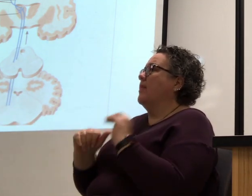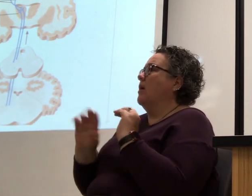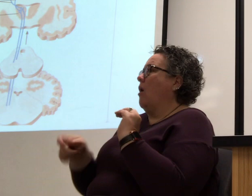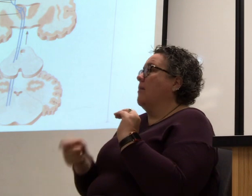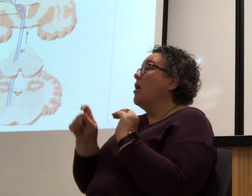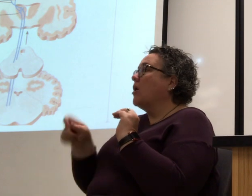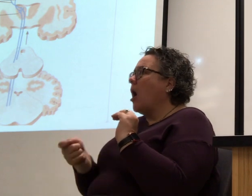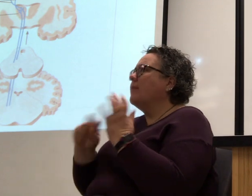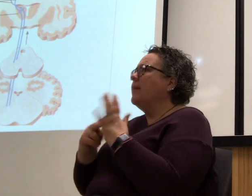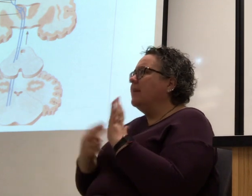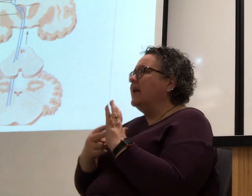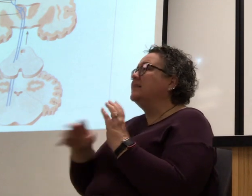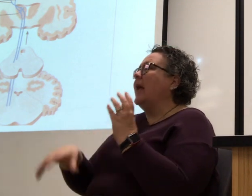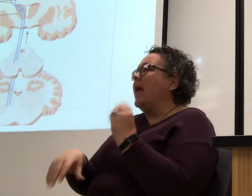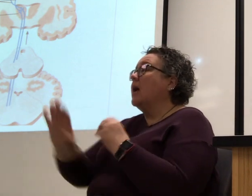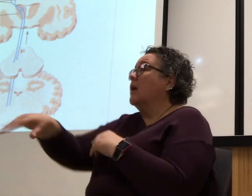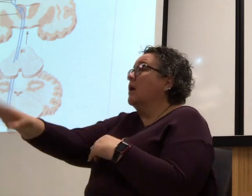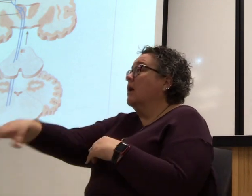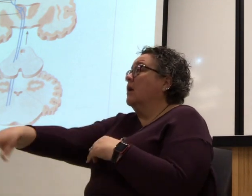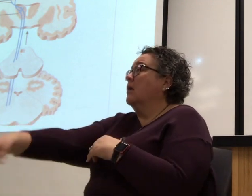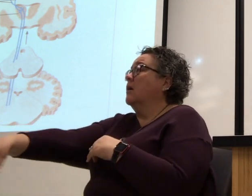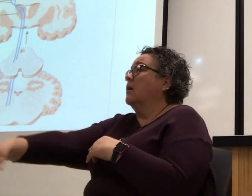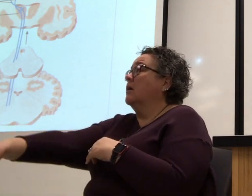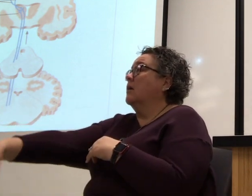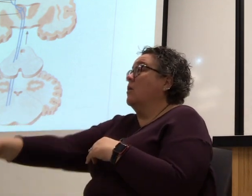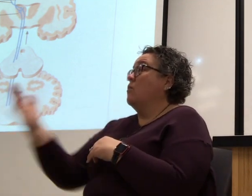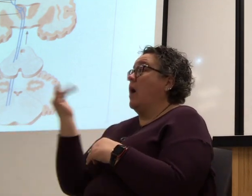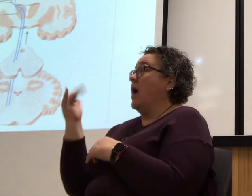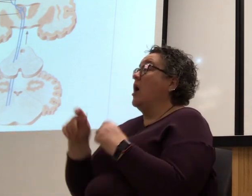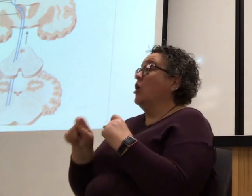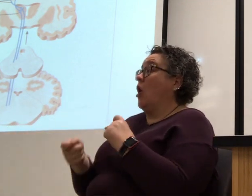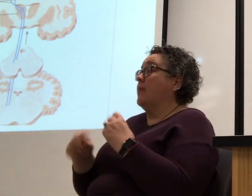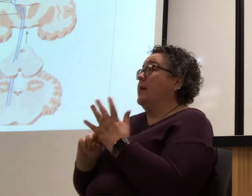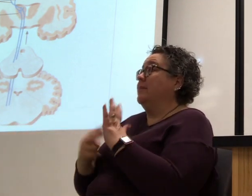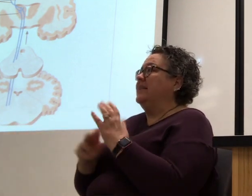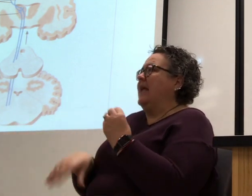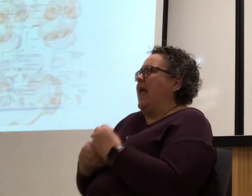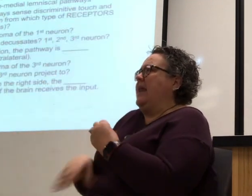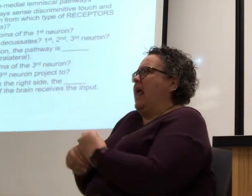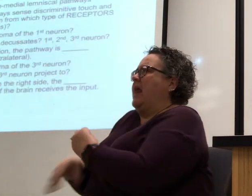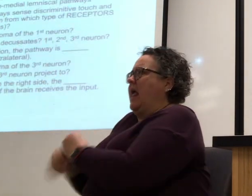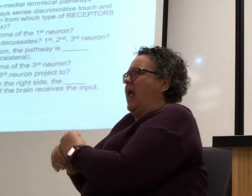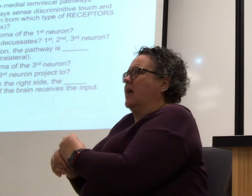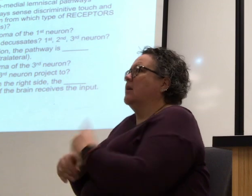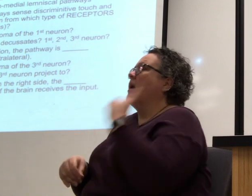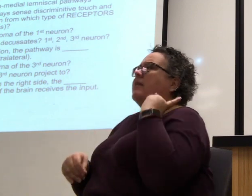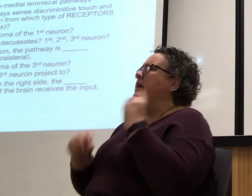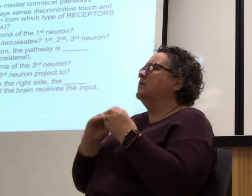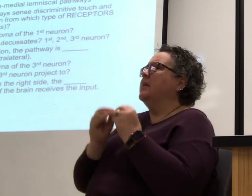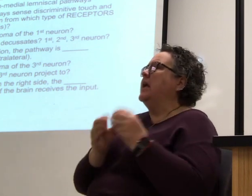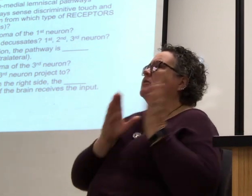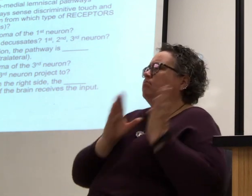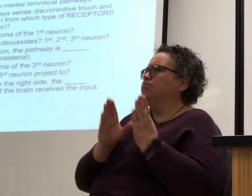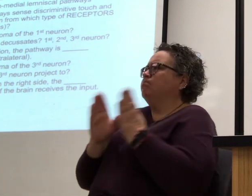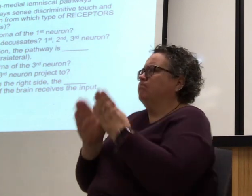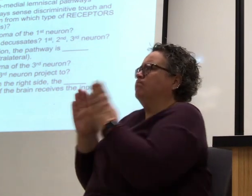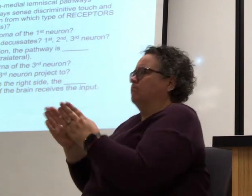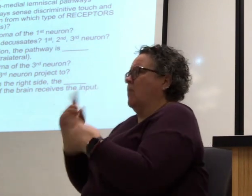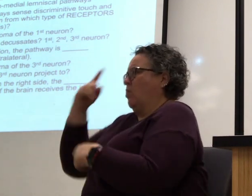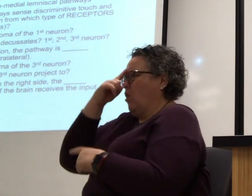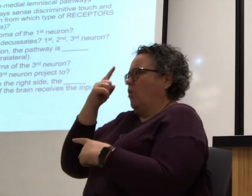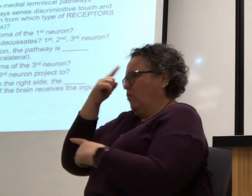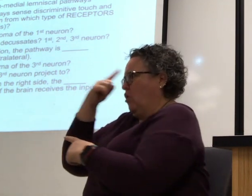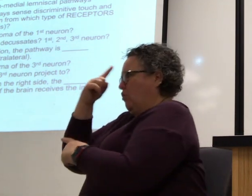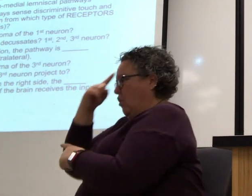of half sheet questions here. And I want to get through these slides, and I have one line activity, but see these questions here on this